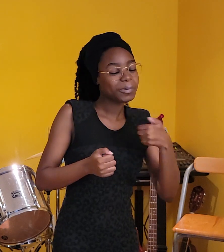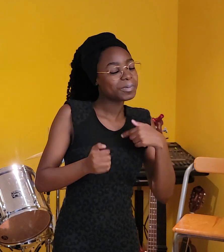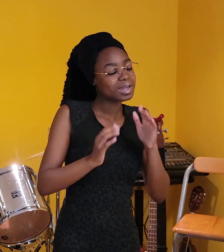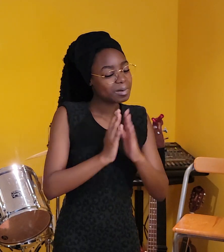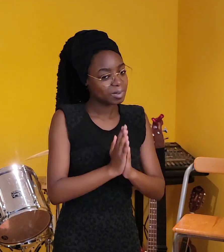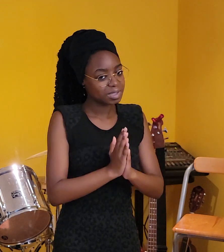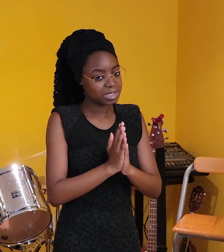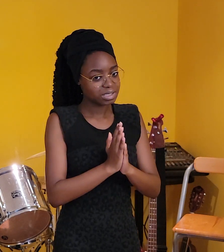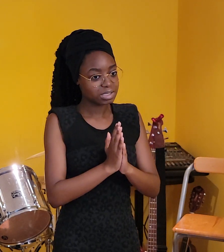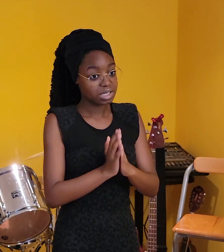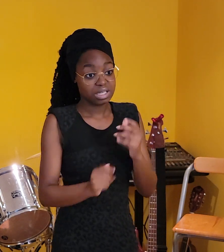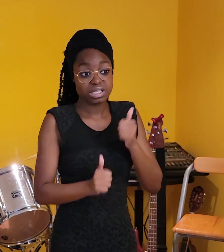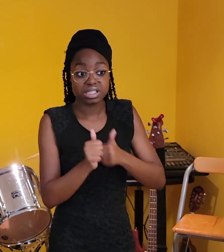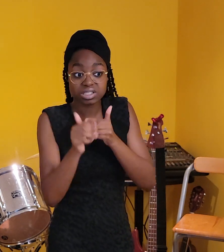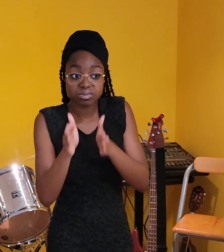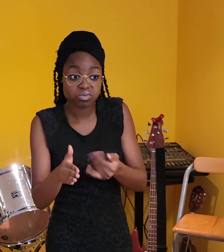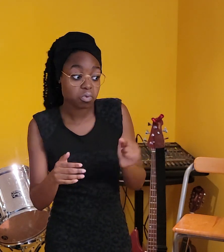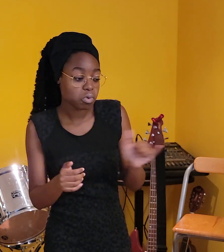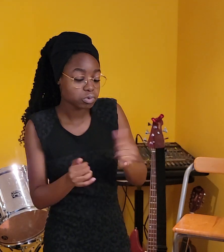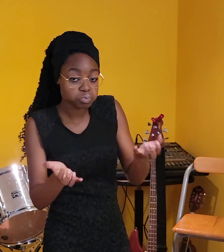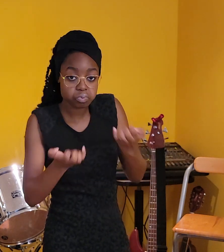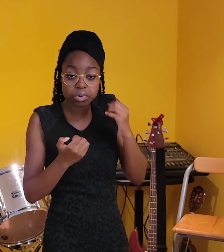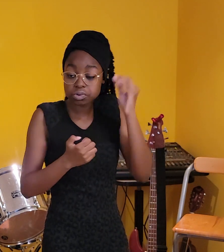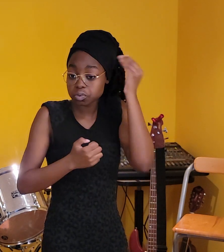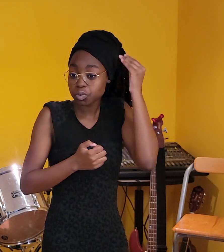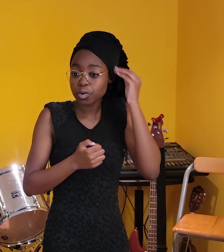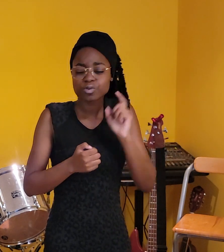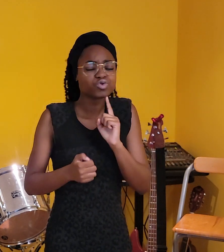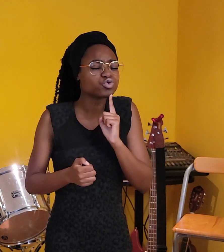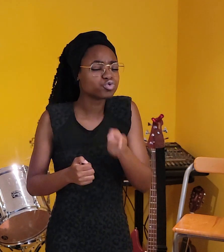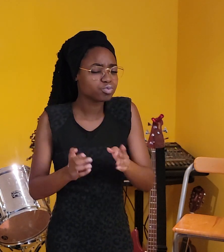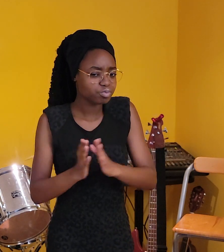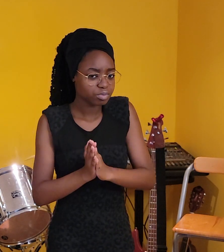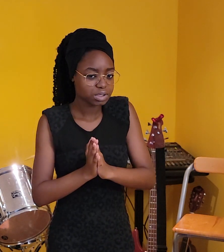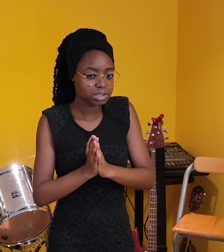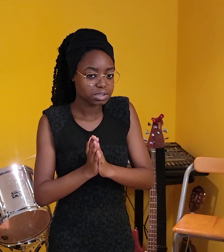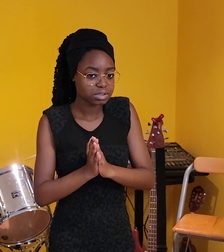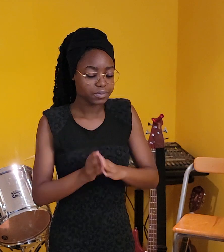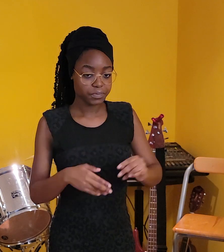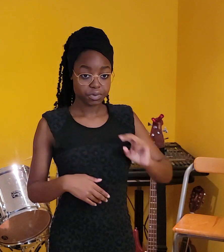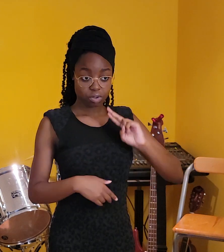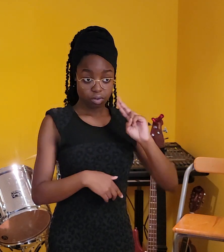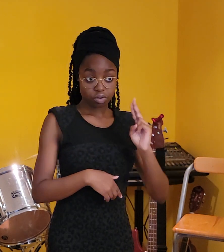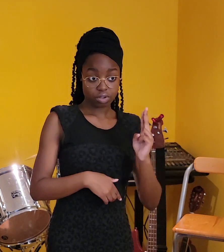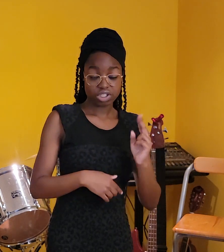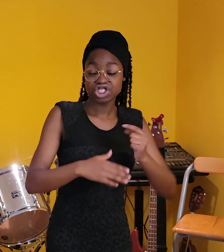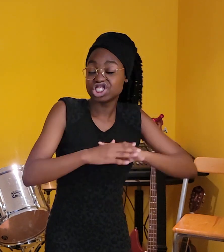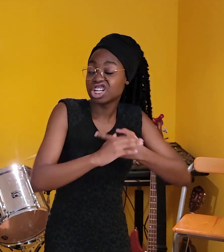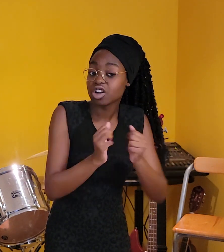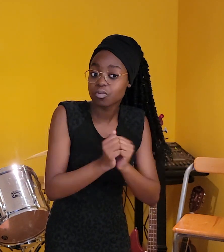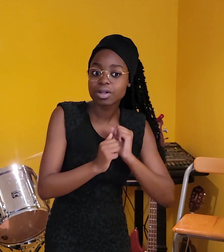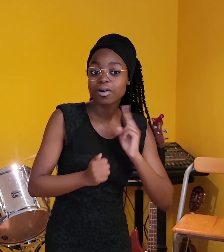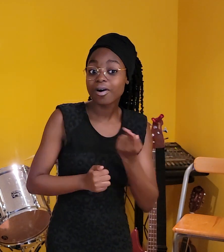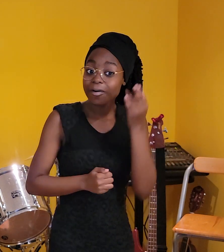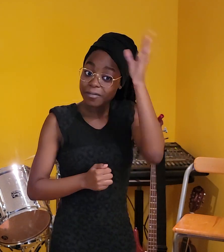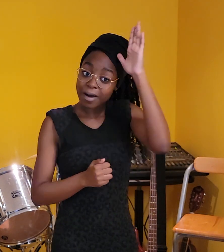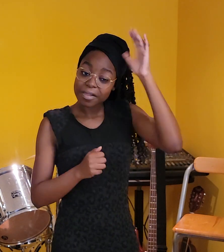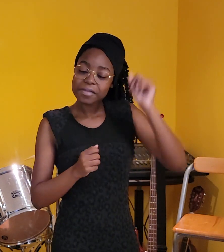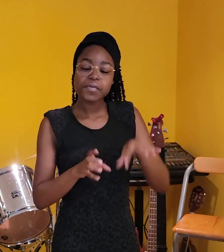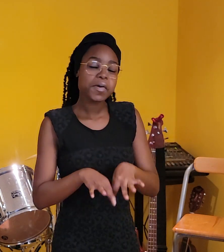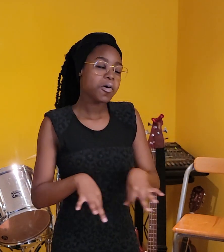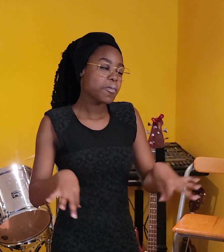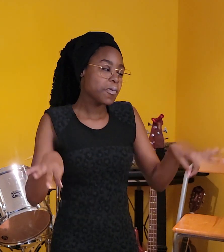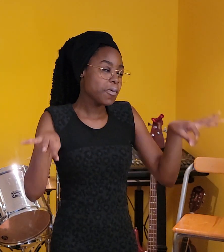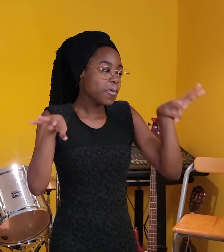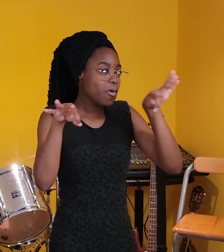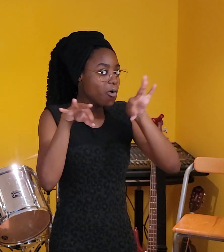disciples, also wanted to know how to pray. So our Father is critical. Starting with our Father is important.